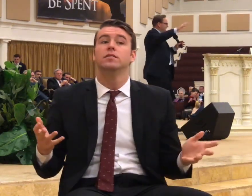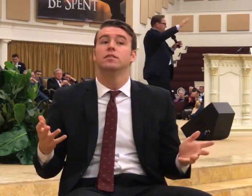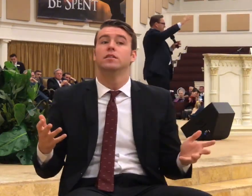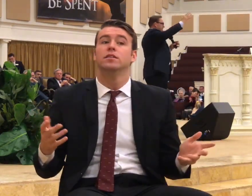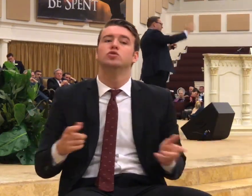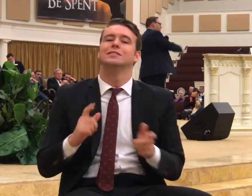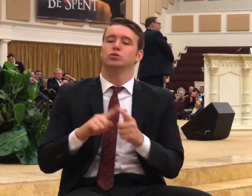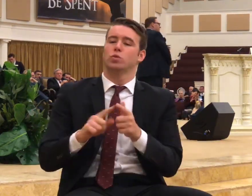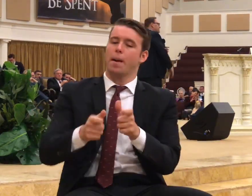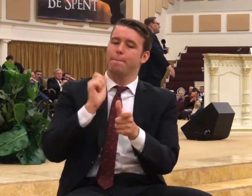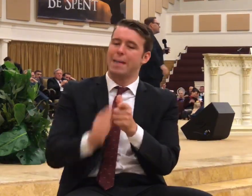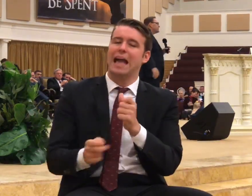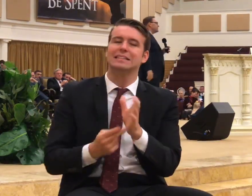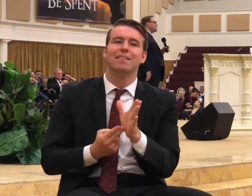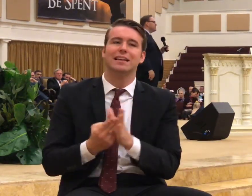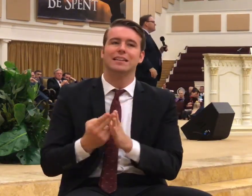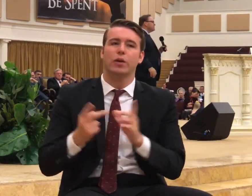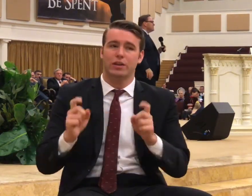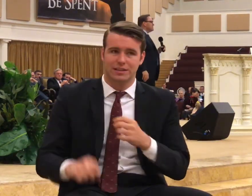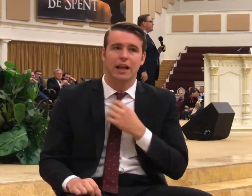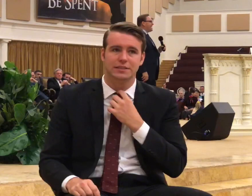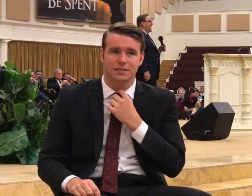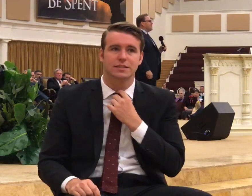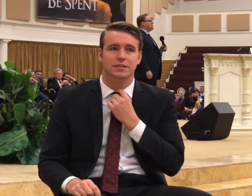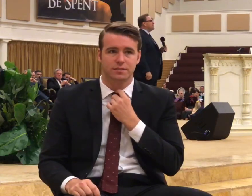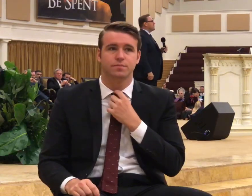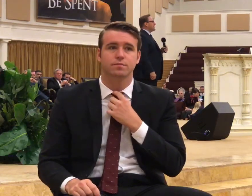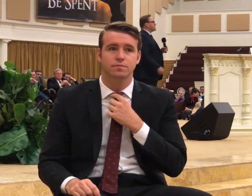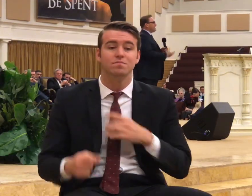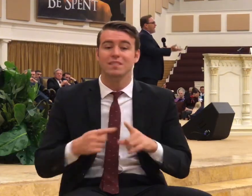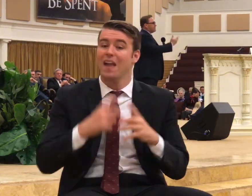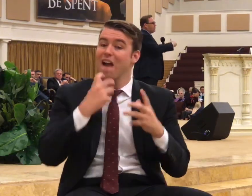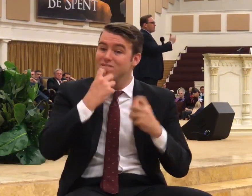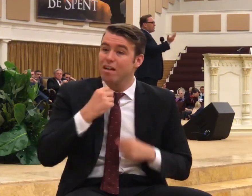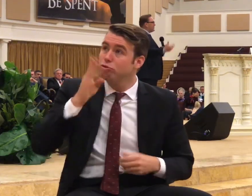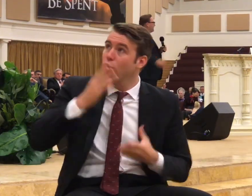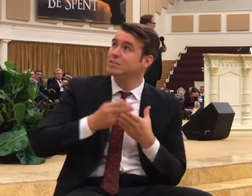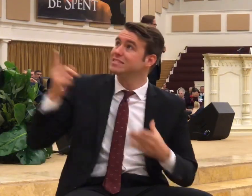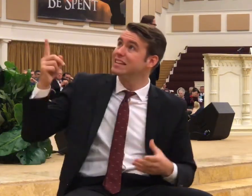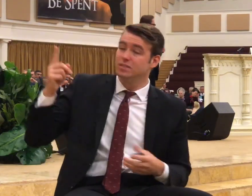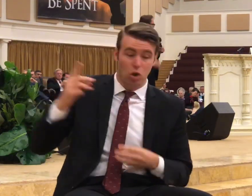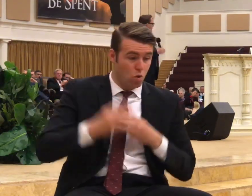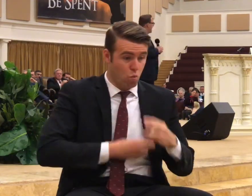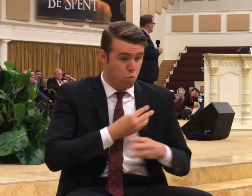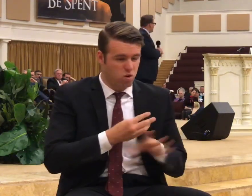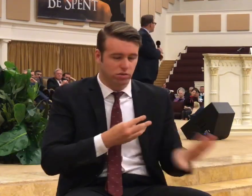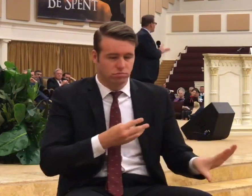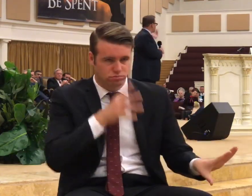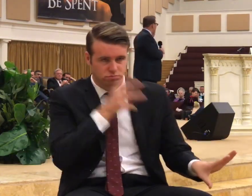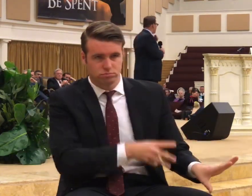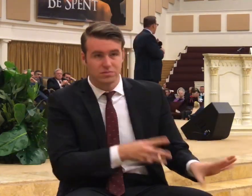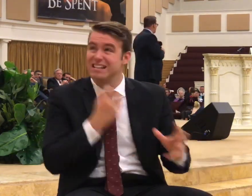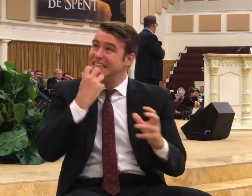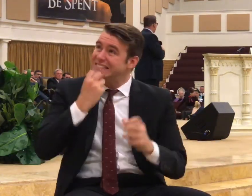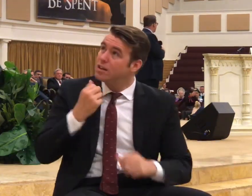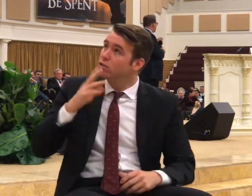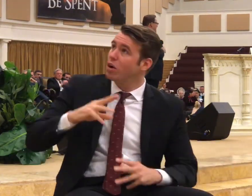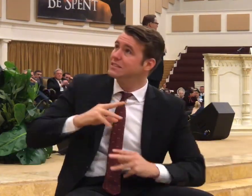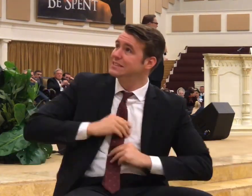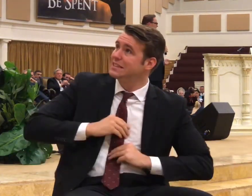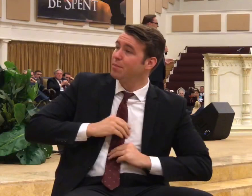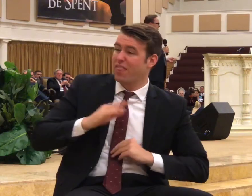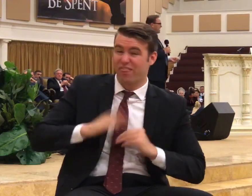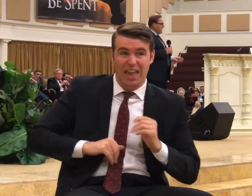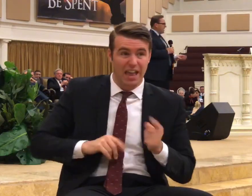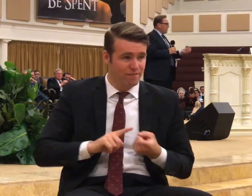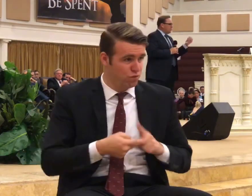that he passed the integrity test. He valued the things of God more than the things of the world. He valued acceptance by God more than